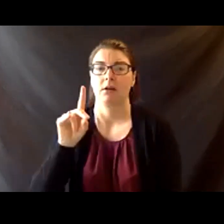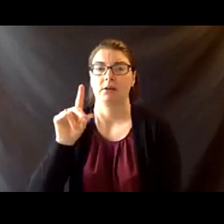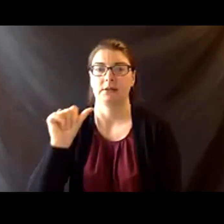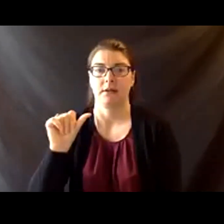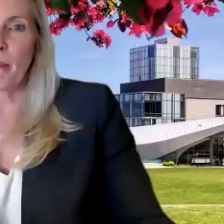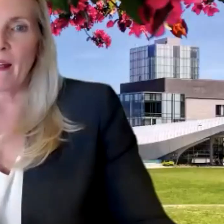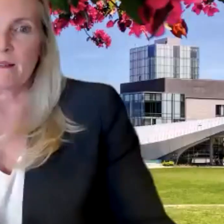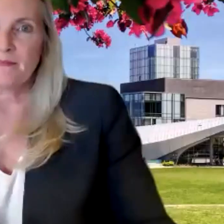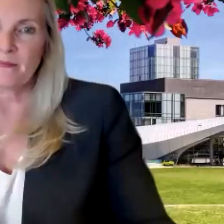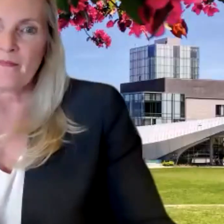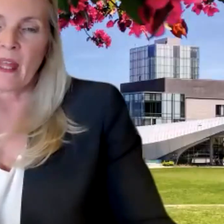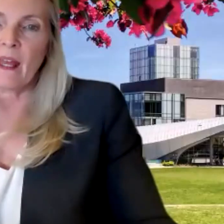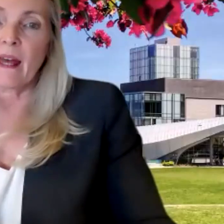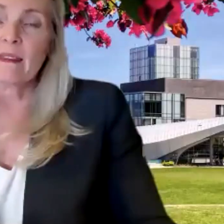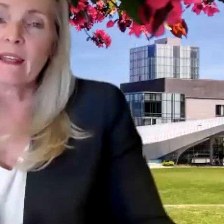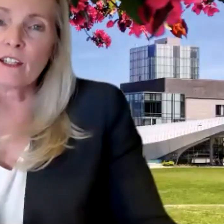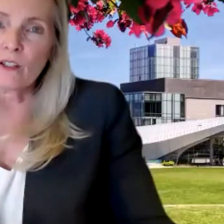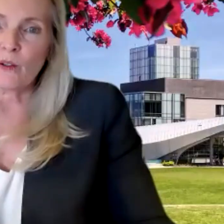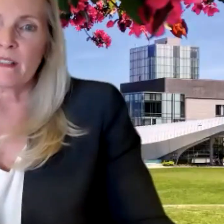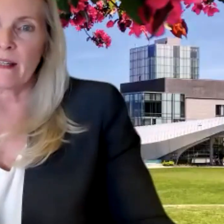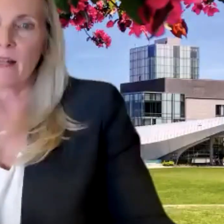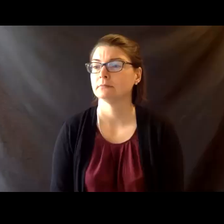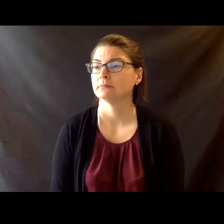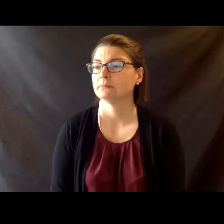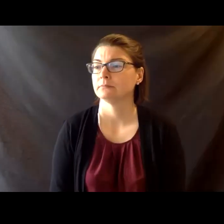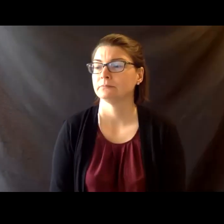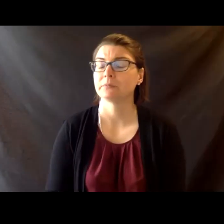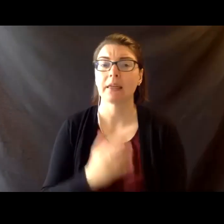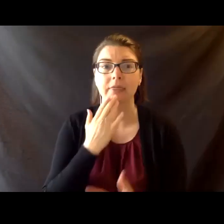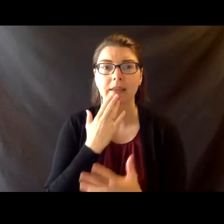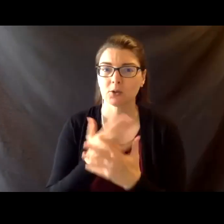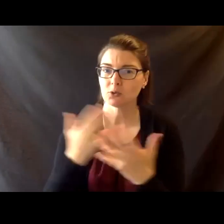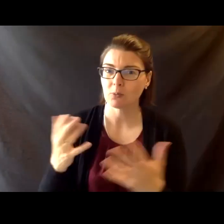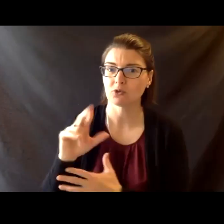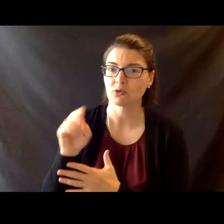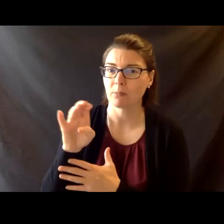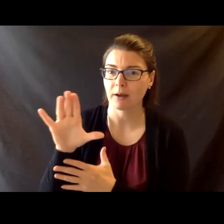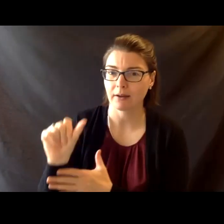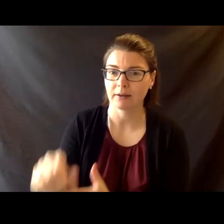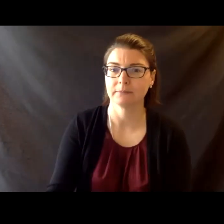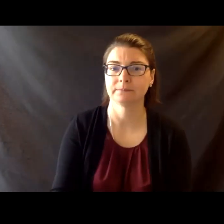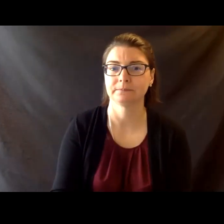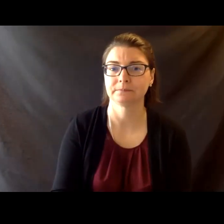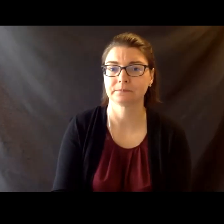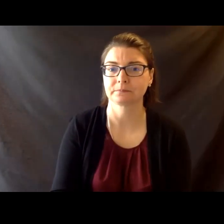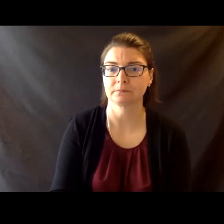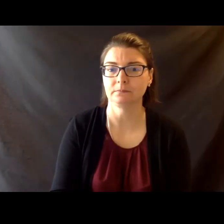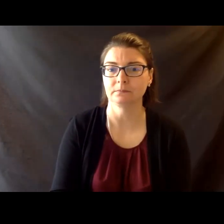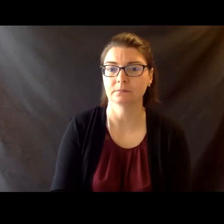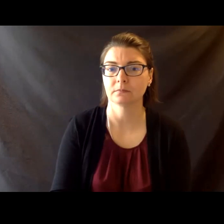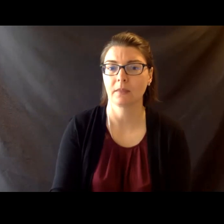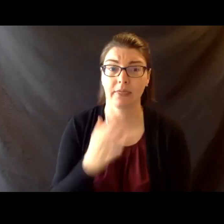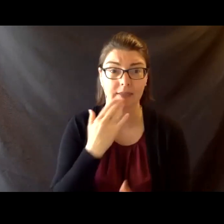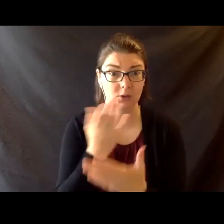Thank you so much, Rebecca. And thank you to everyone. Bienvenue à tous. For joining us this afternoon